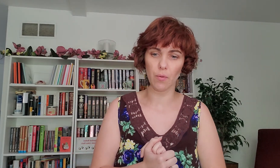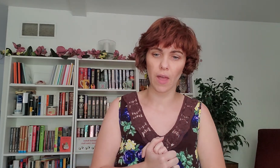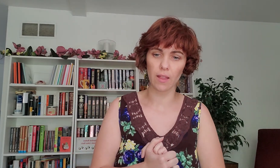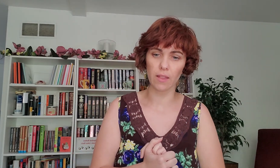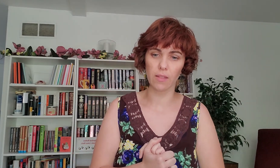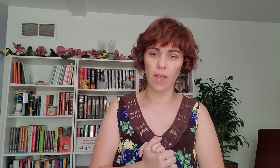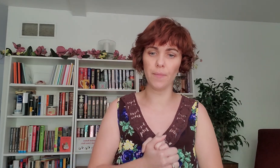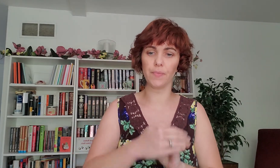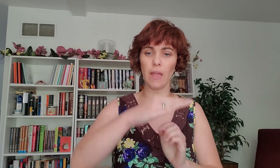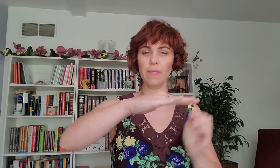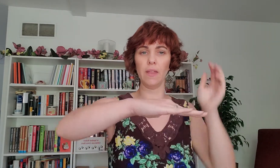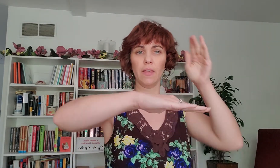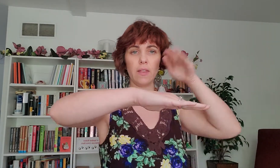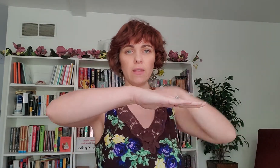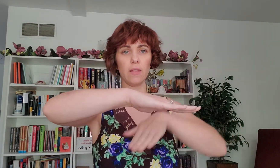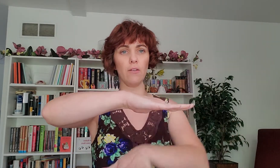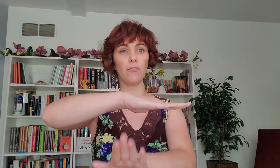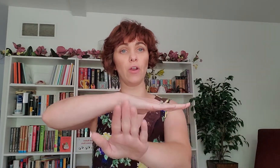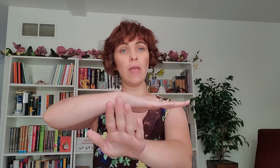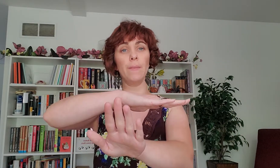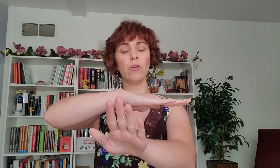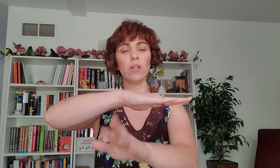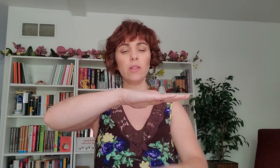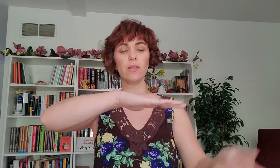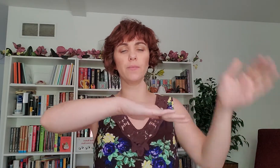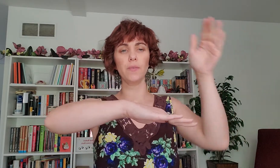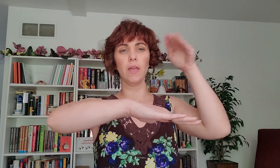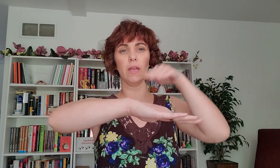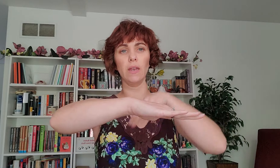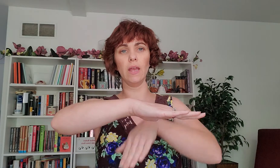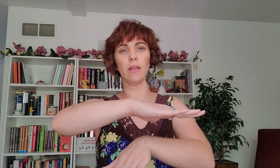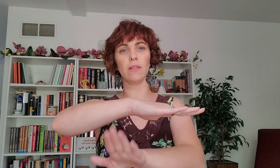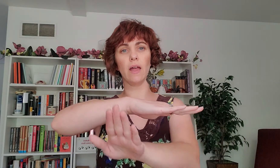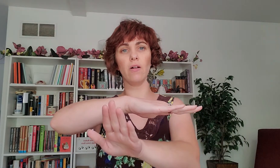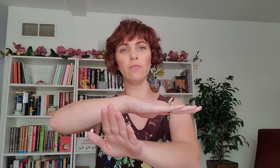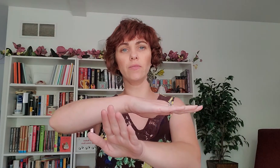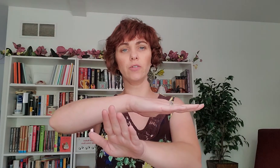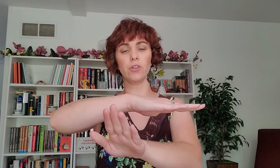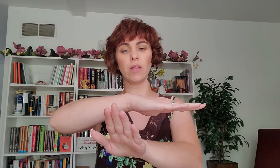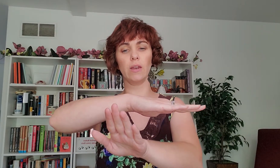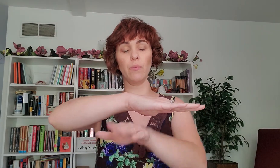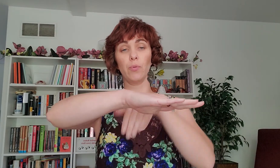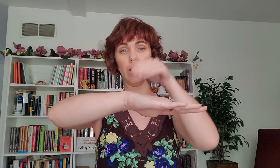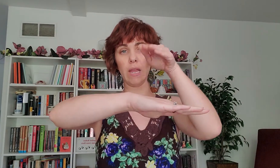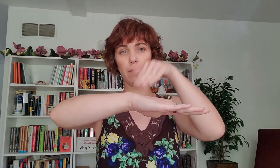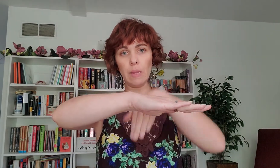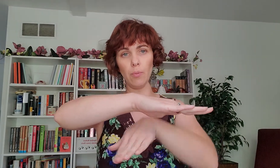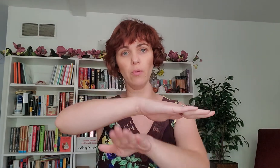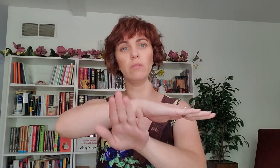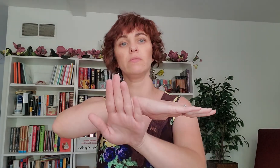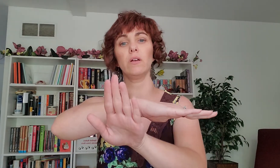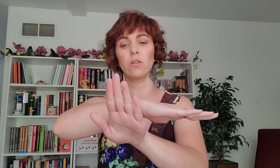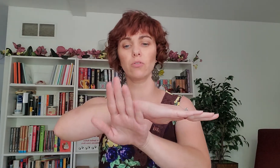that's that. And then this is a sign for immigrants. In ASL, you're just kind of bringing people under the